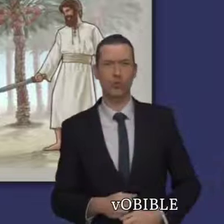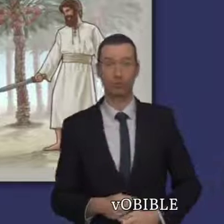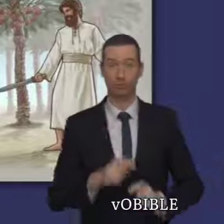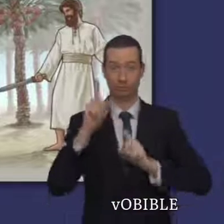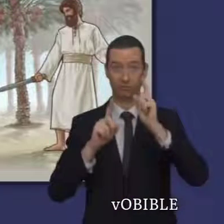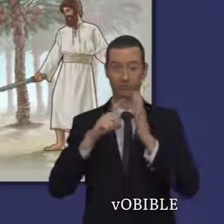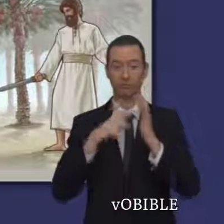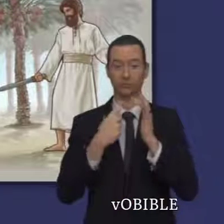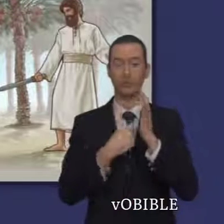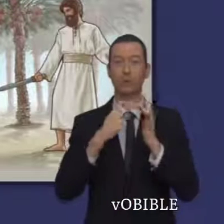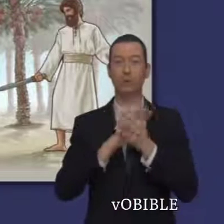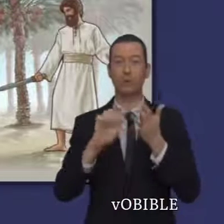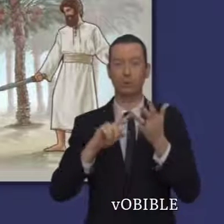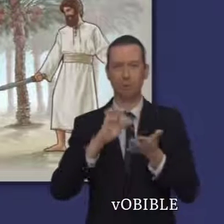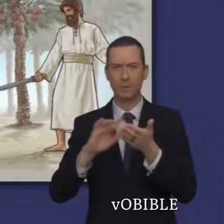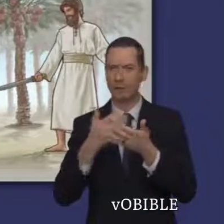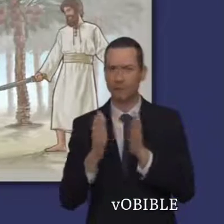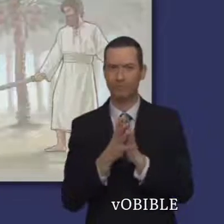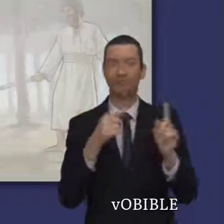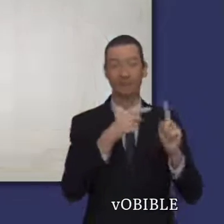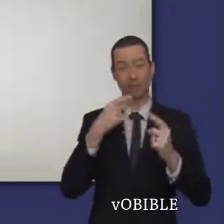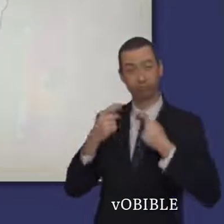Jehovah tells Joshua how to conquer Jericho.